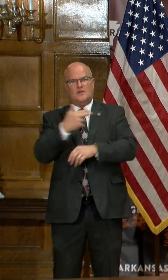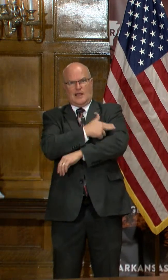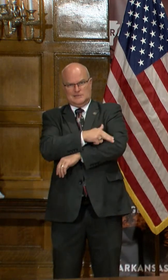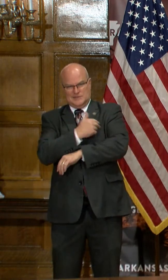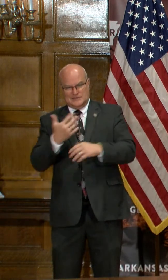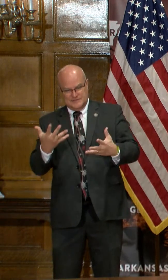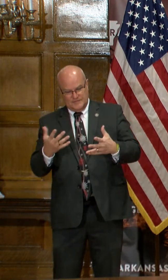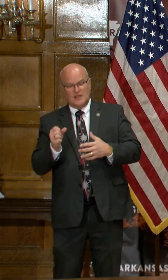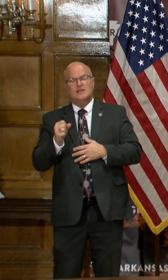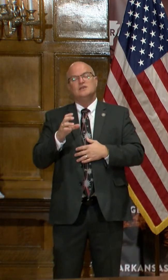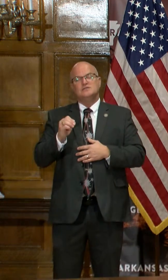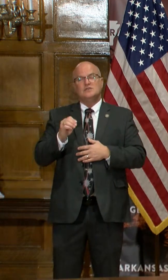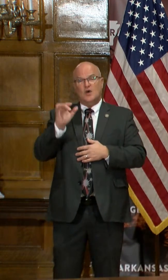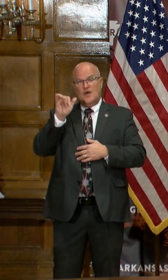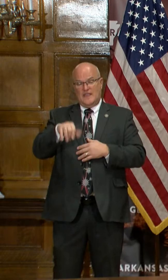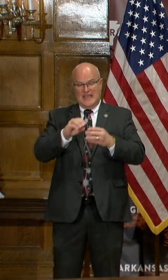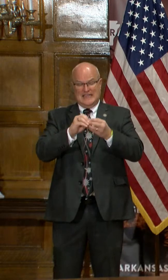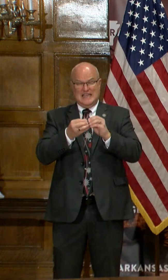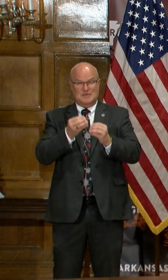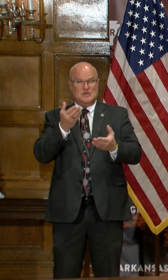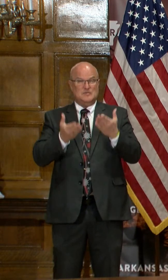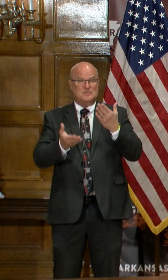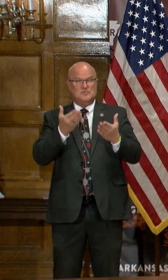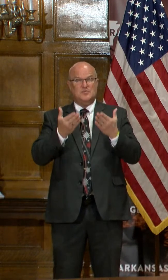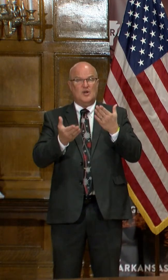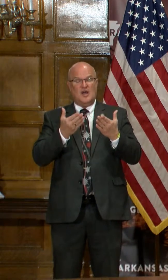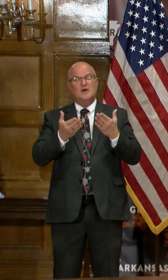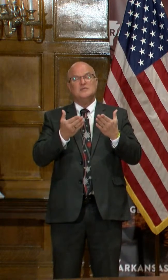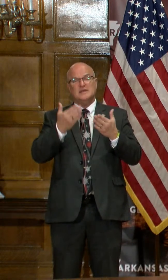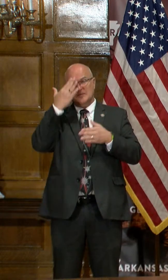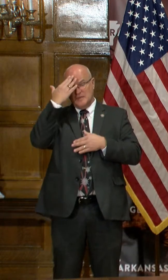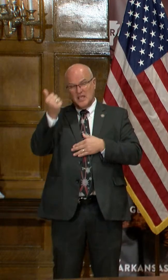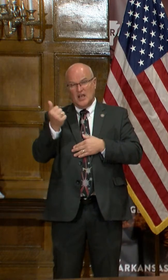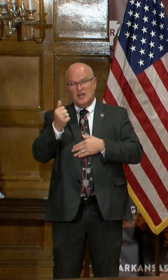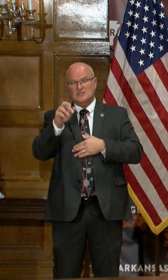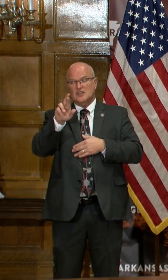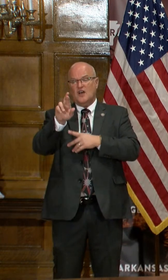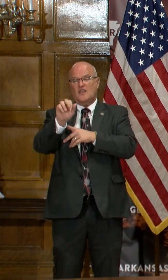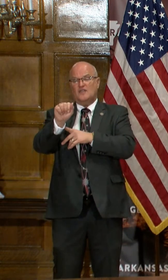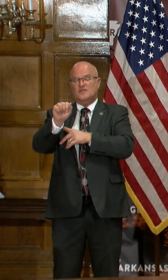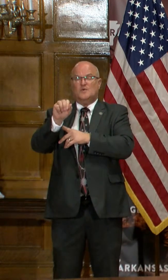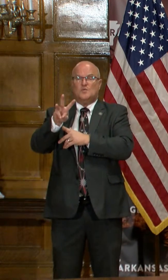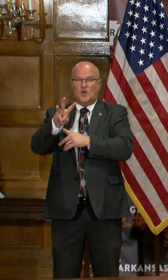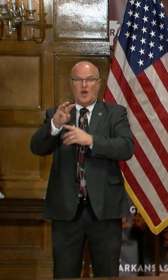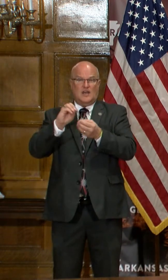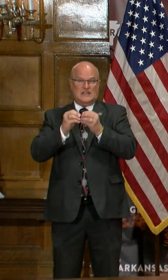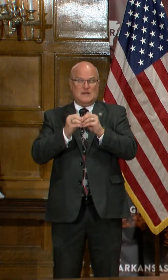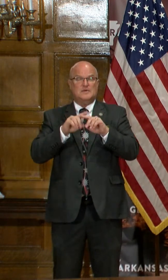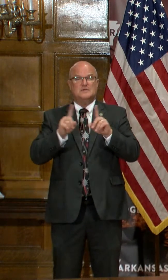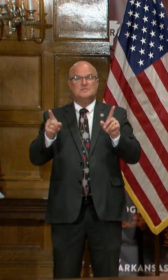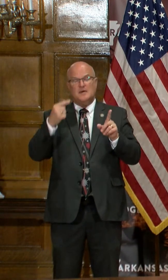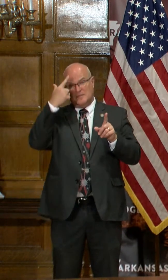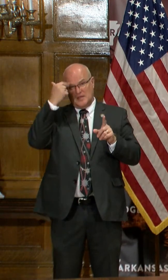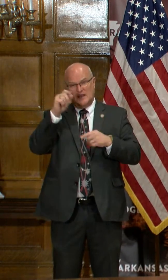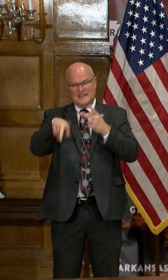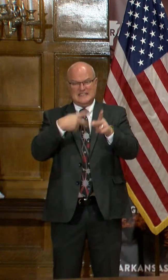so that number is probably due in large part because of the raw numbers, but it can also be due to the type of patient that's being